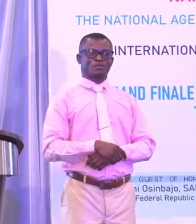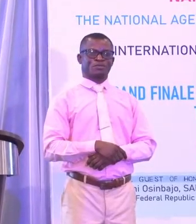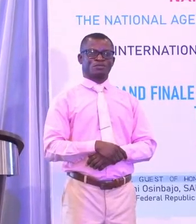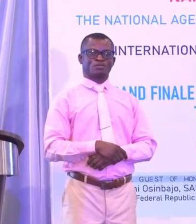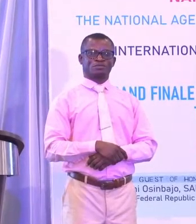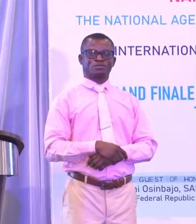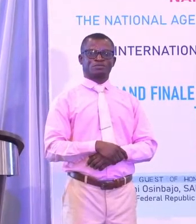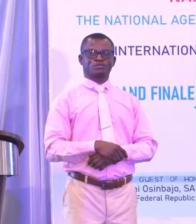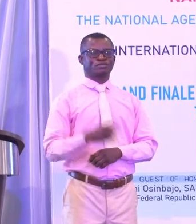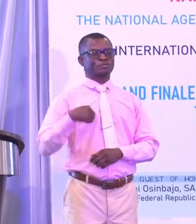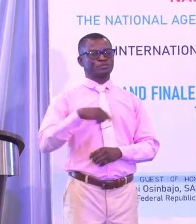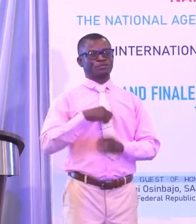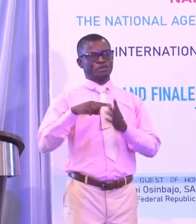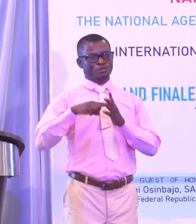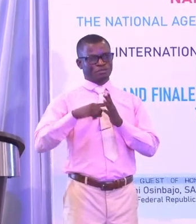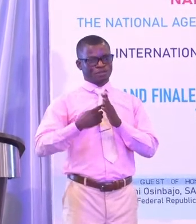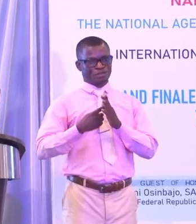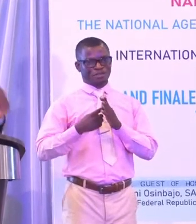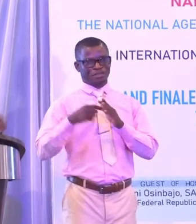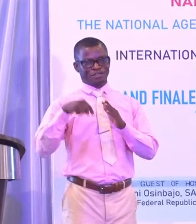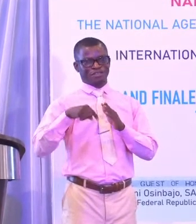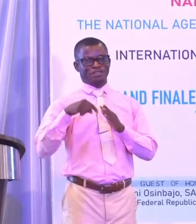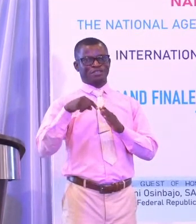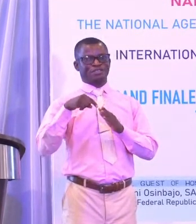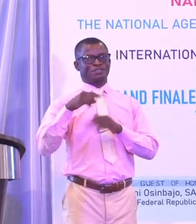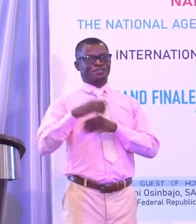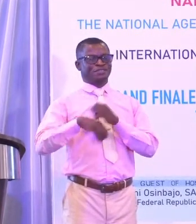If they started this in 1 year, year one,